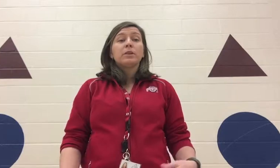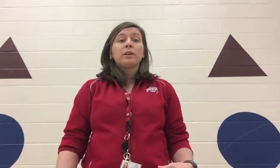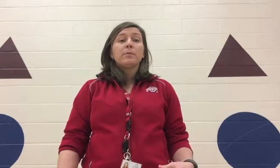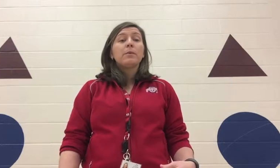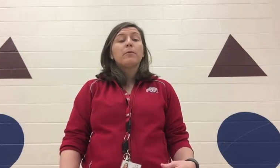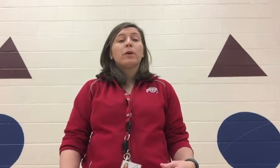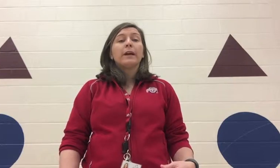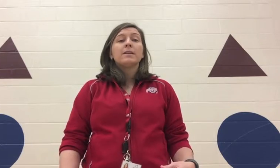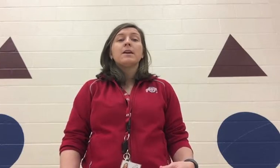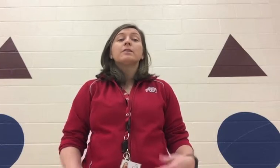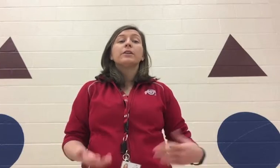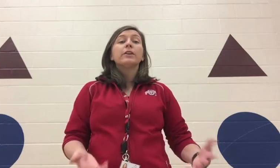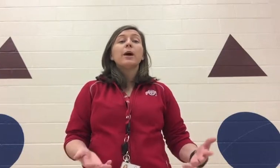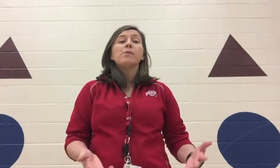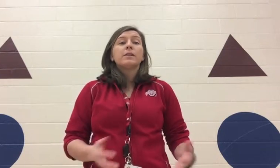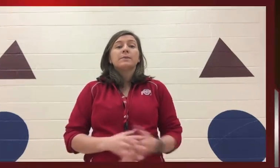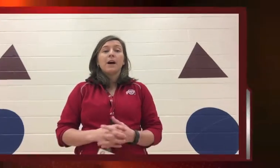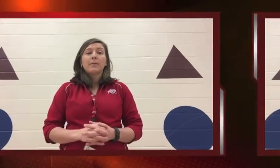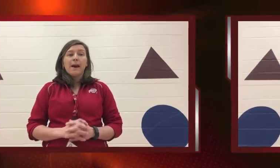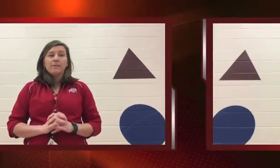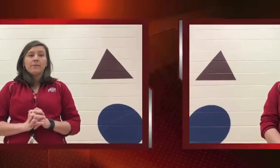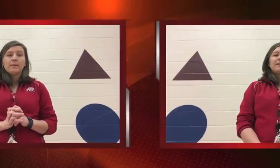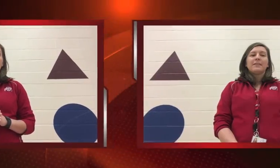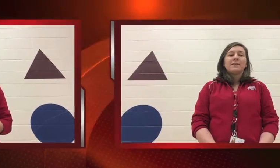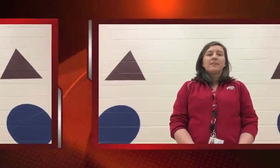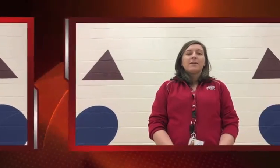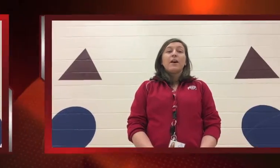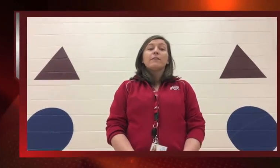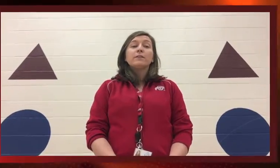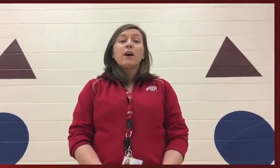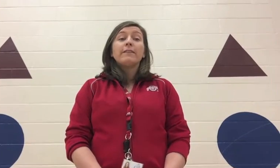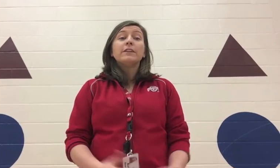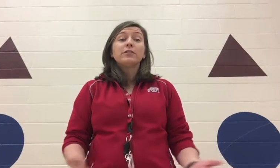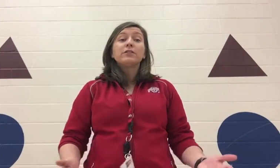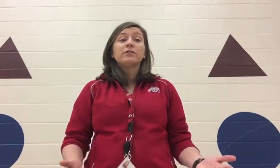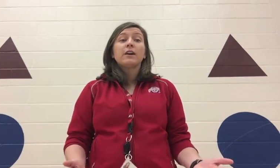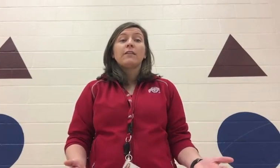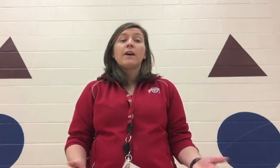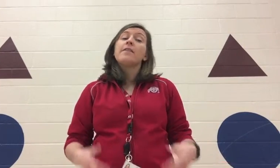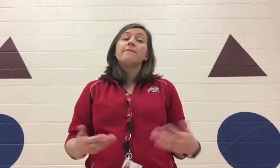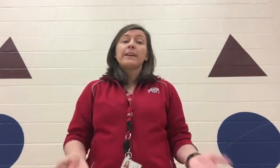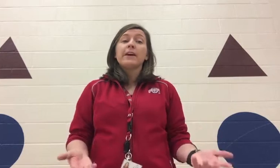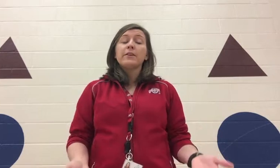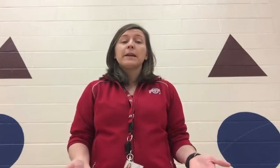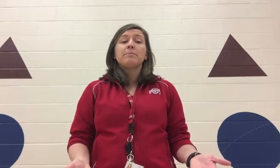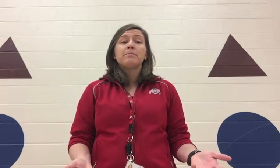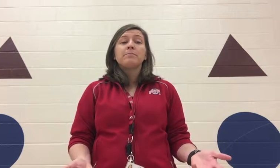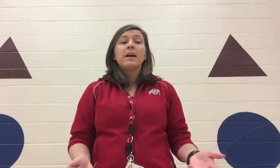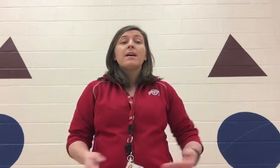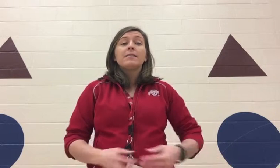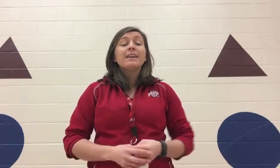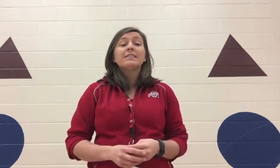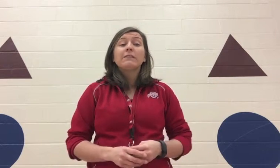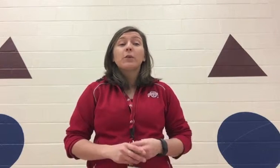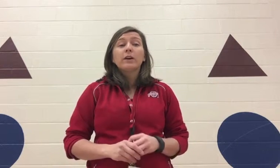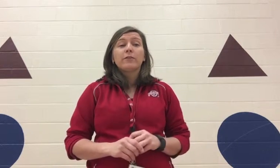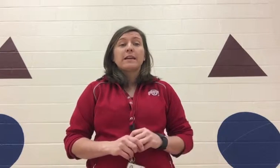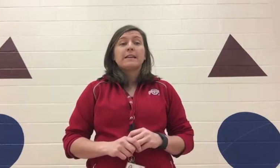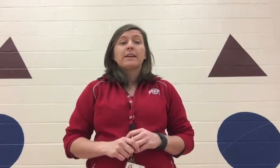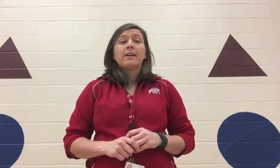look at the book beforehand, so here are a couple of tips to help you out. First off, introduce yourself and then find out their name. Then see if they're working for anything.